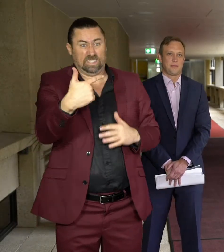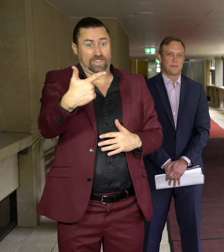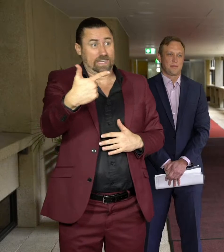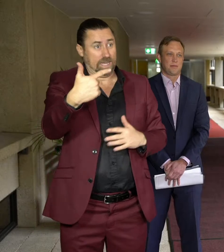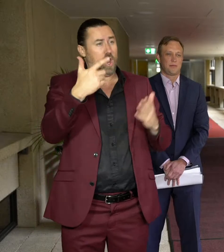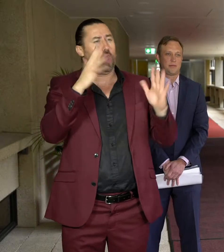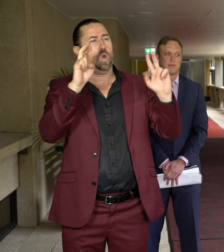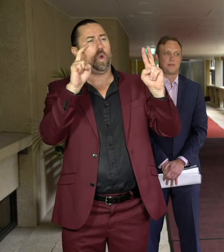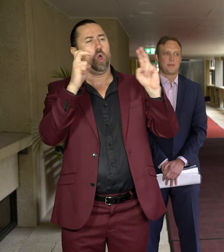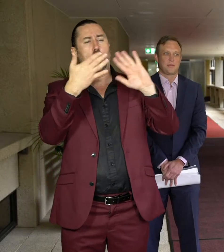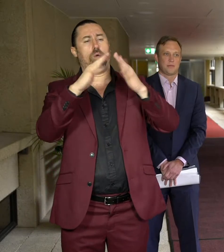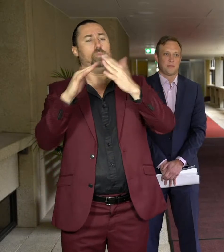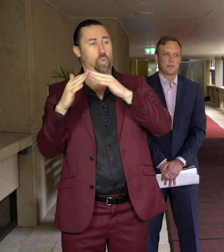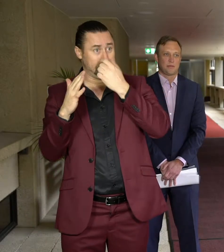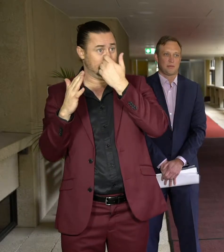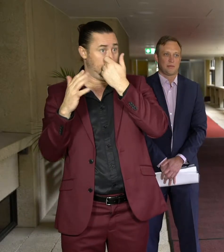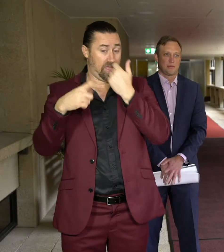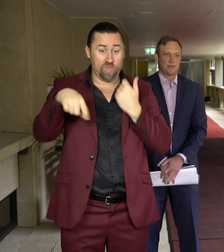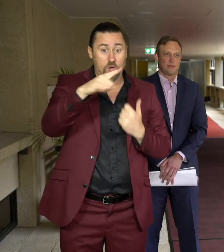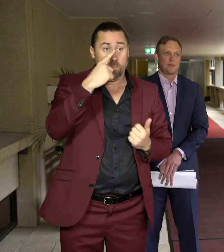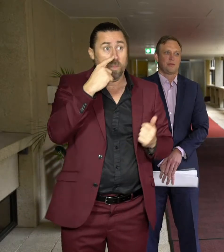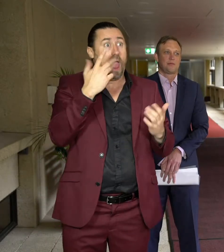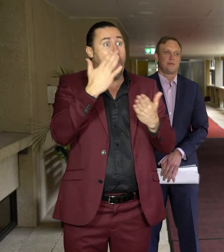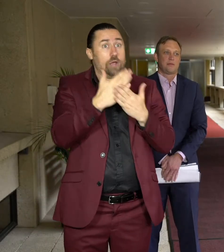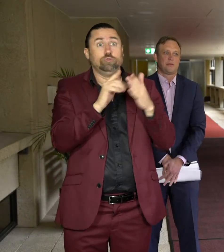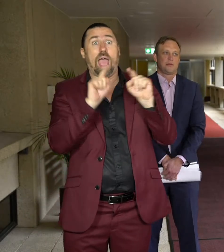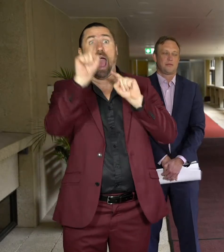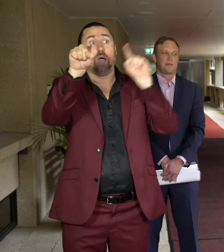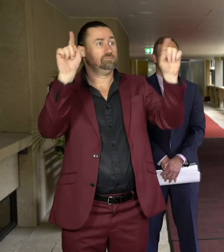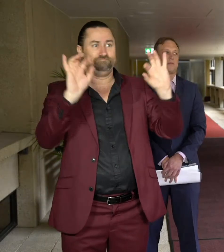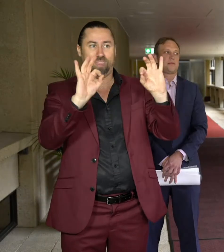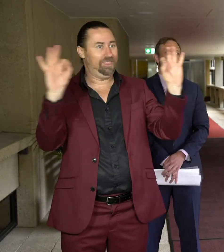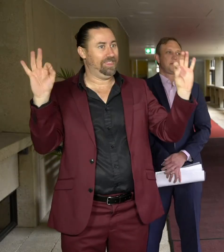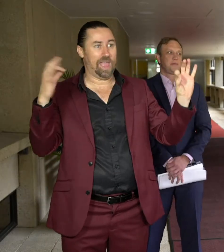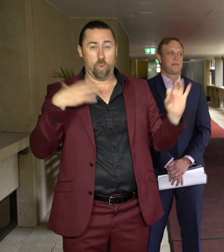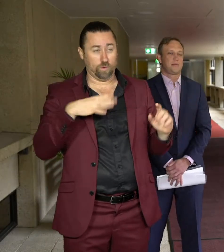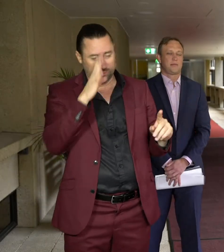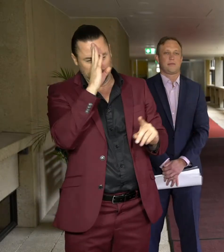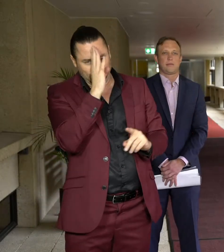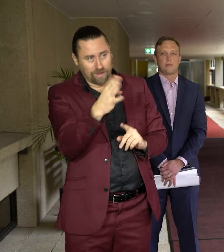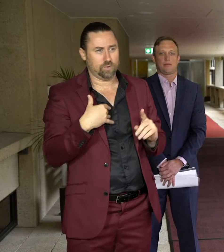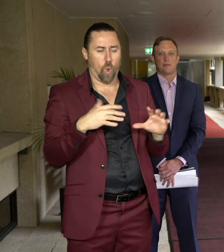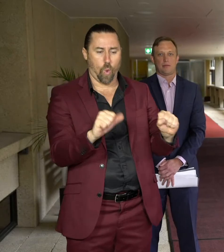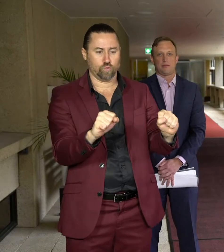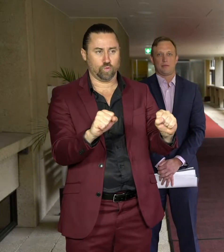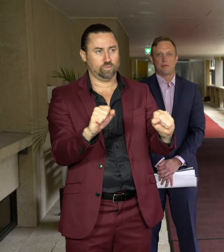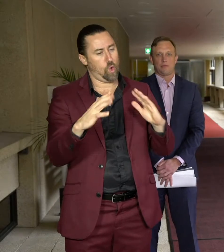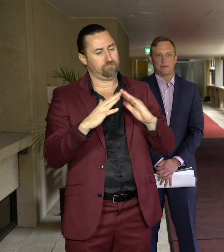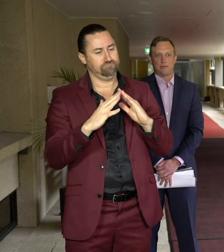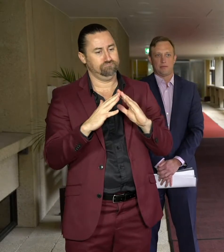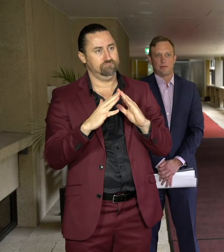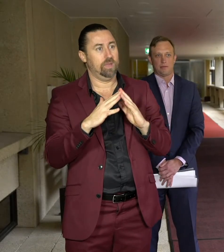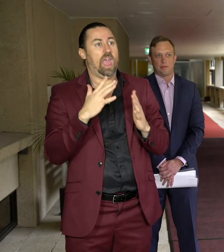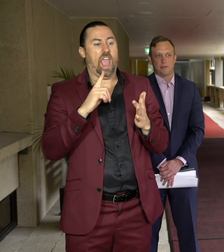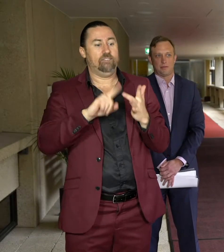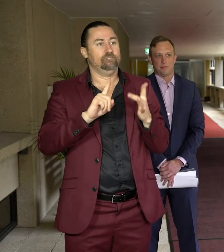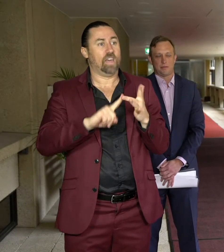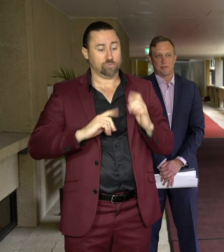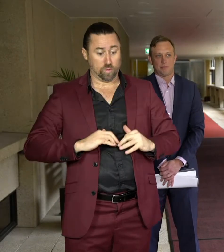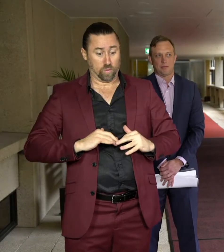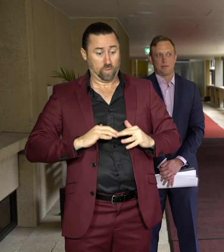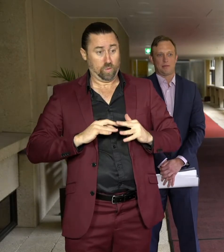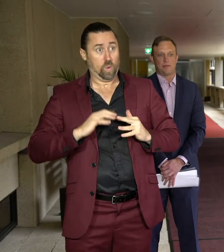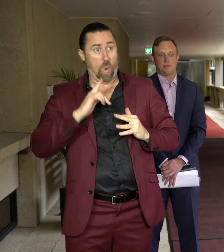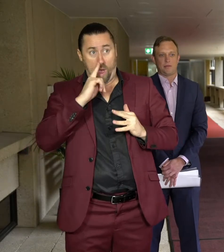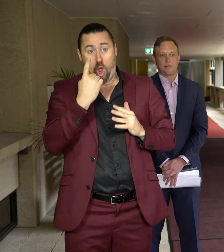community cases, but there is low to no risk because those people have been in quarantine before they were infectious. So it is